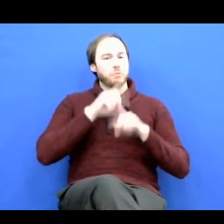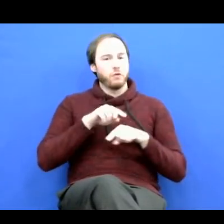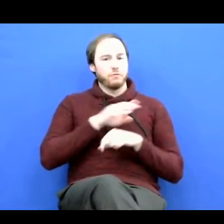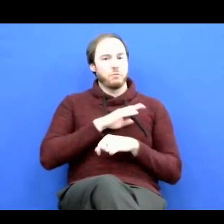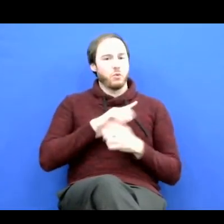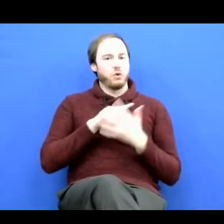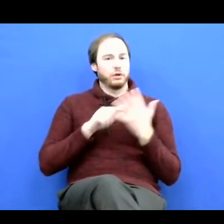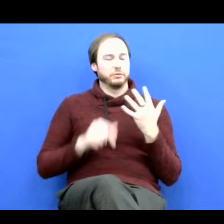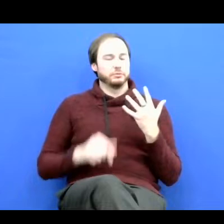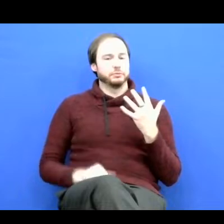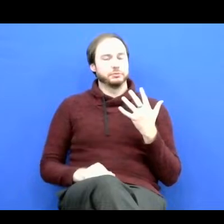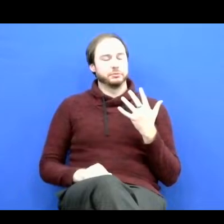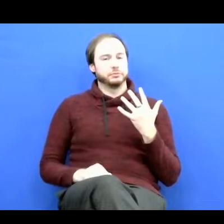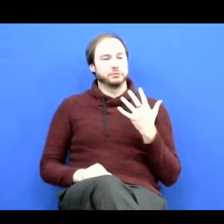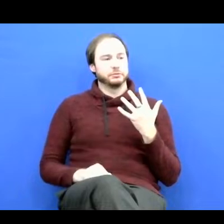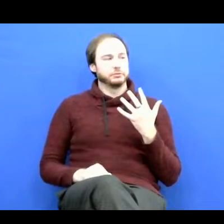board?